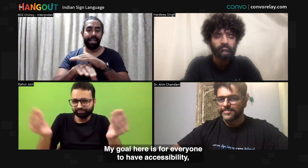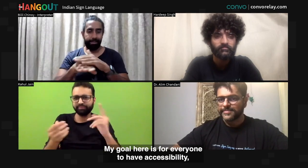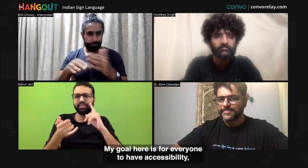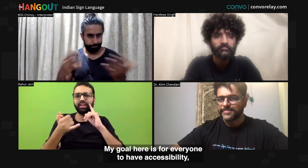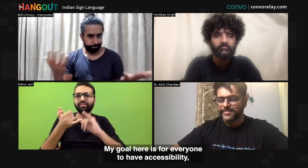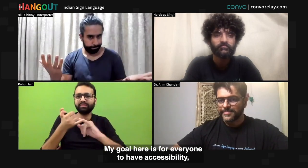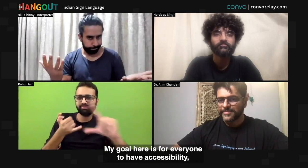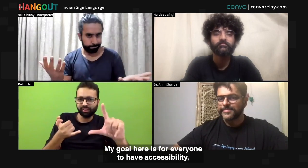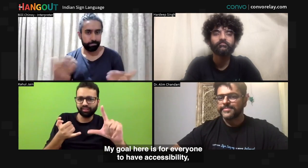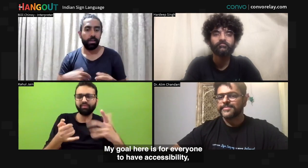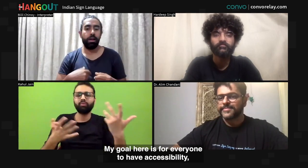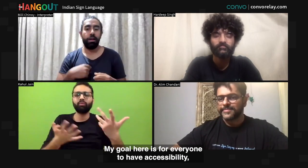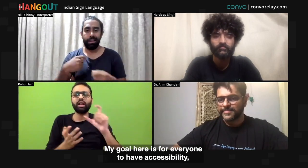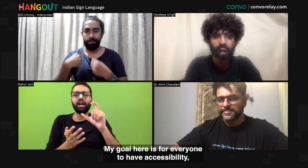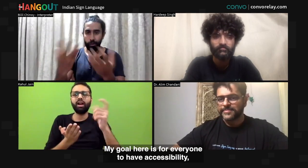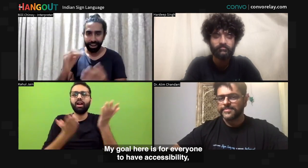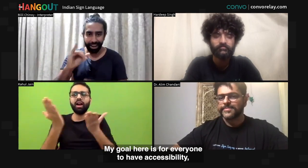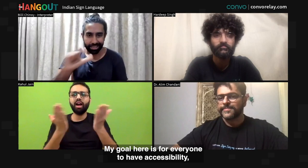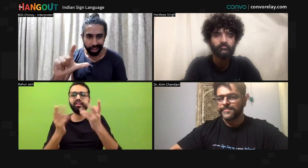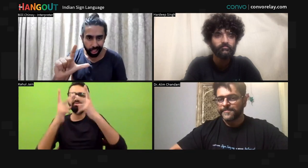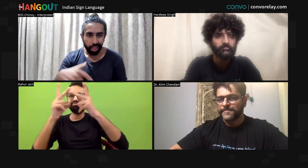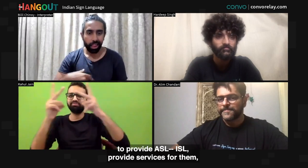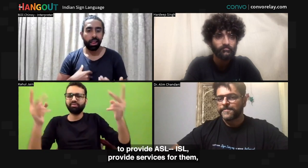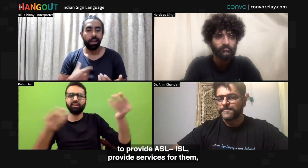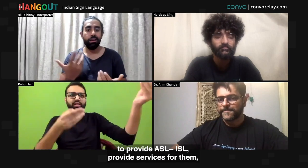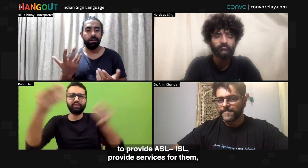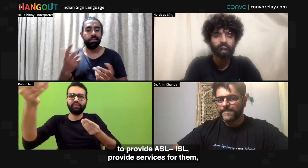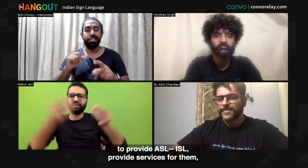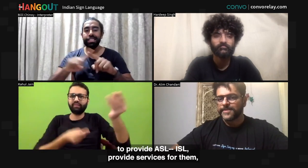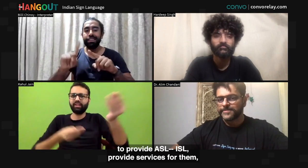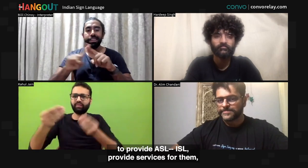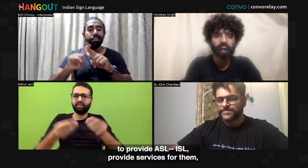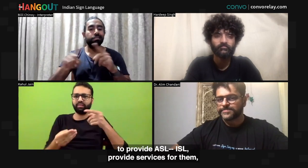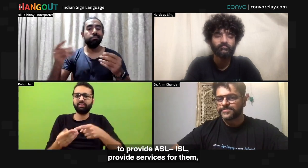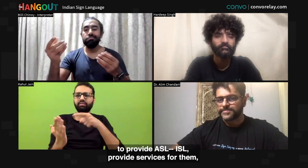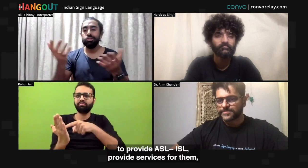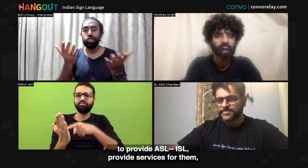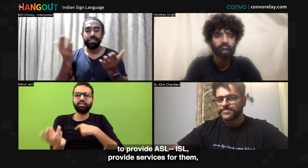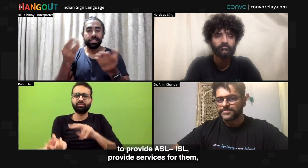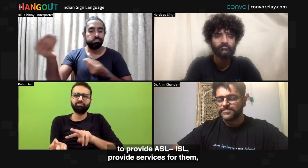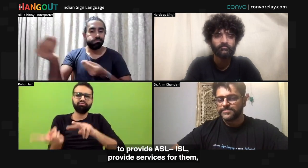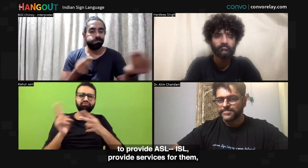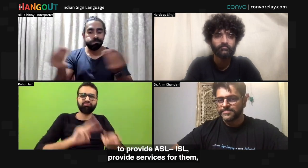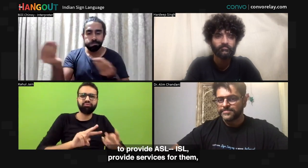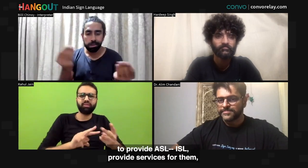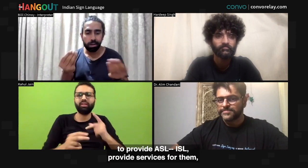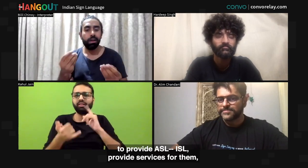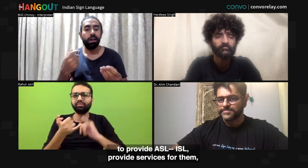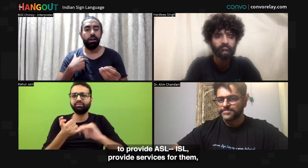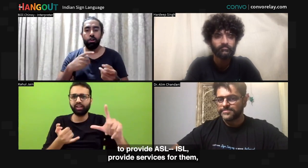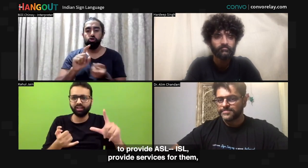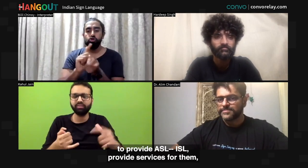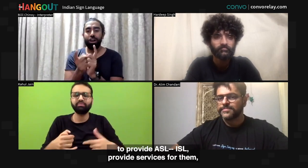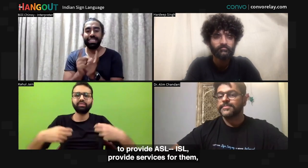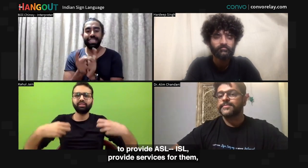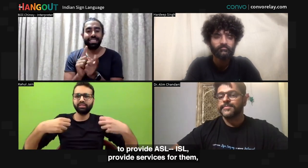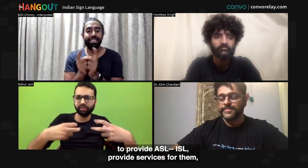for everyone to have accessibility, to provide ASL, ISL, provide services for them,